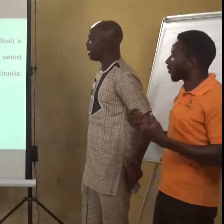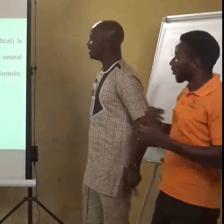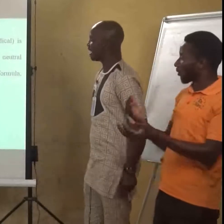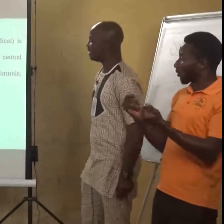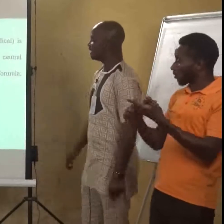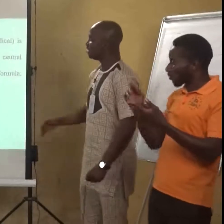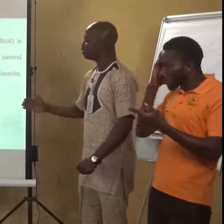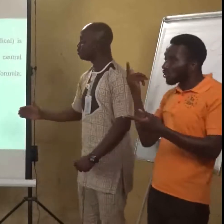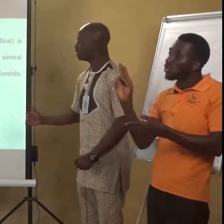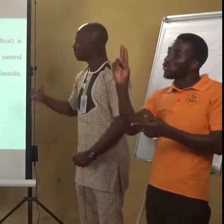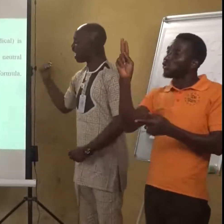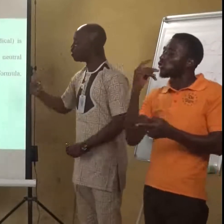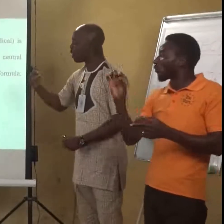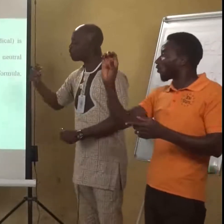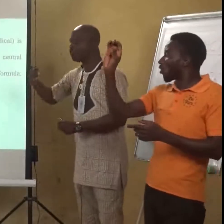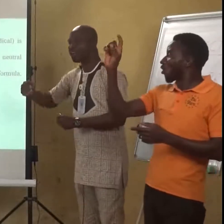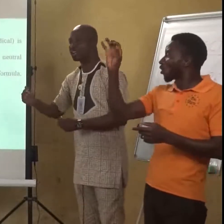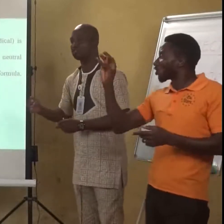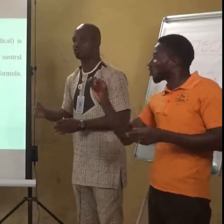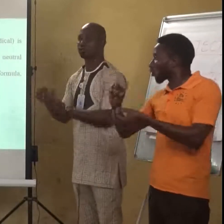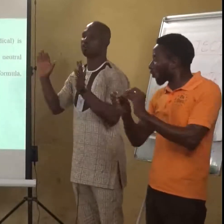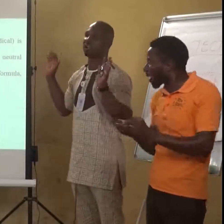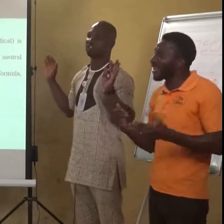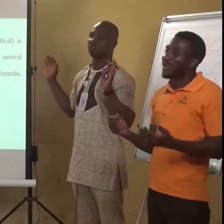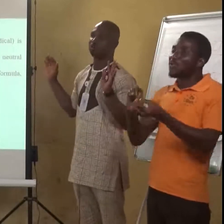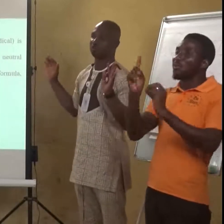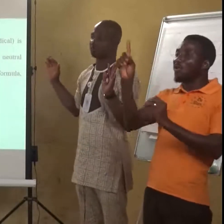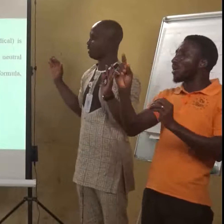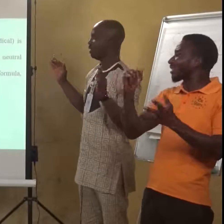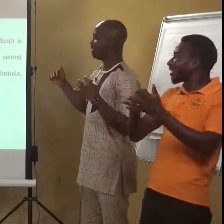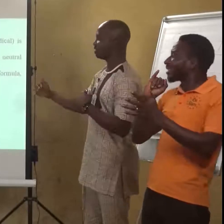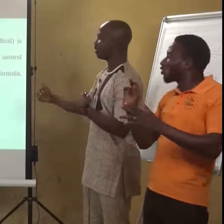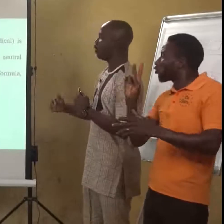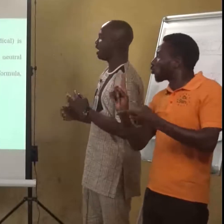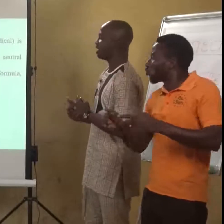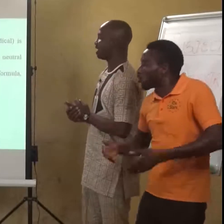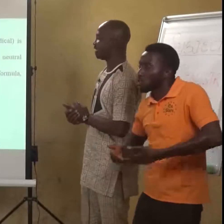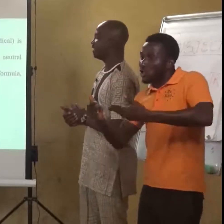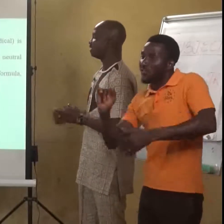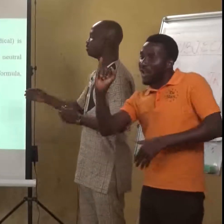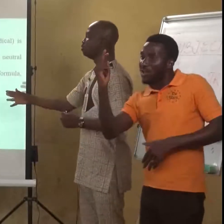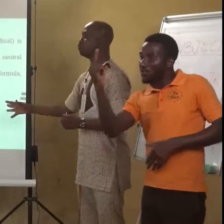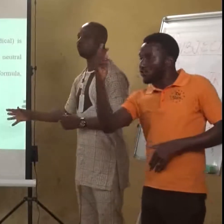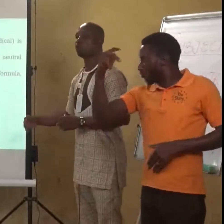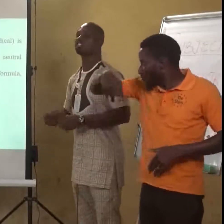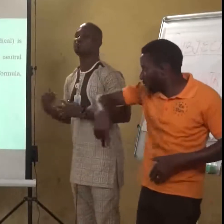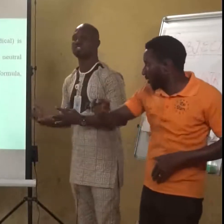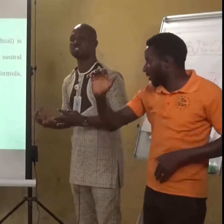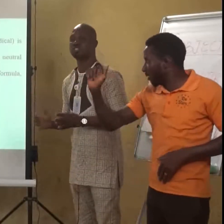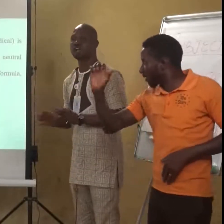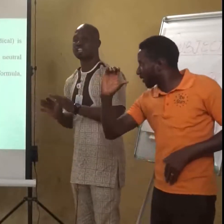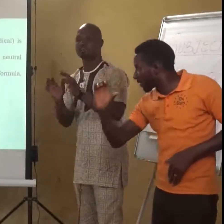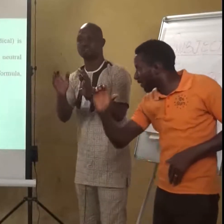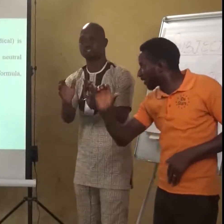number is that it is used to give IUPAC nomenclature to inorganic compounds. Then the second one is that it is used to know which